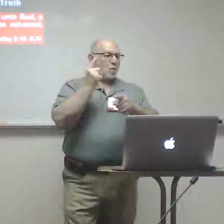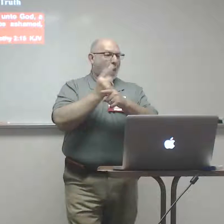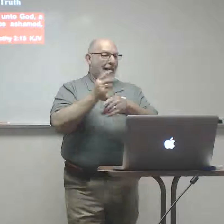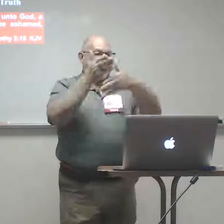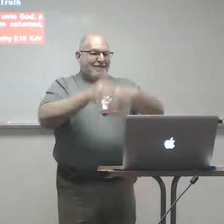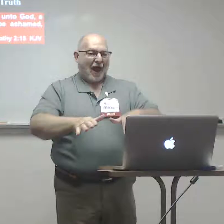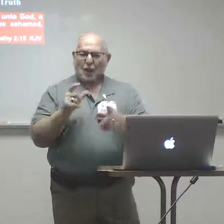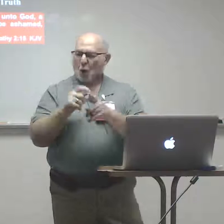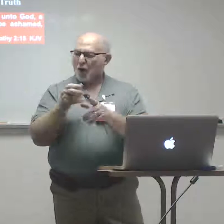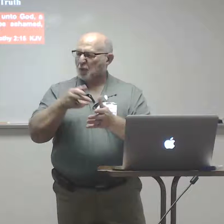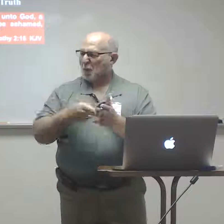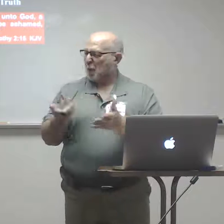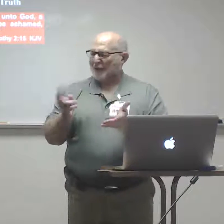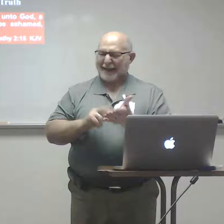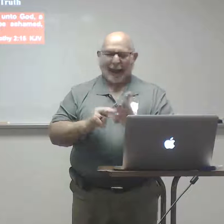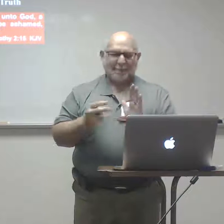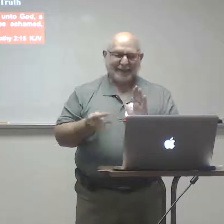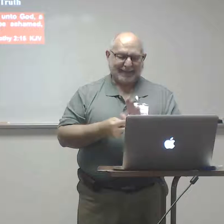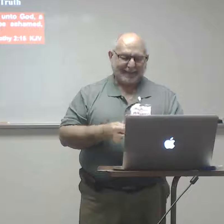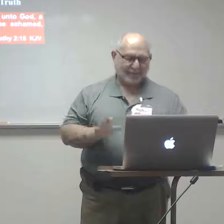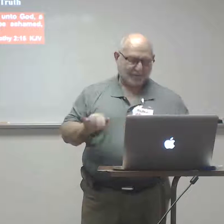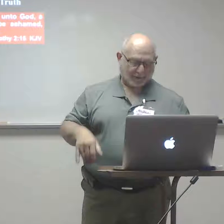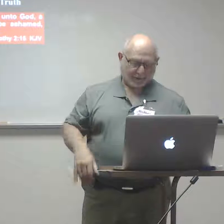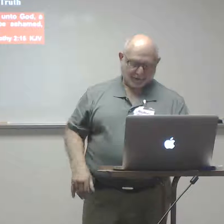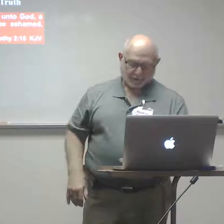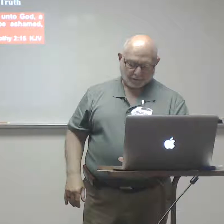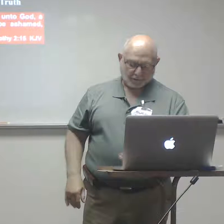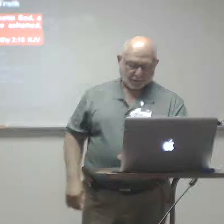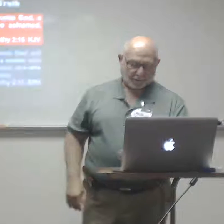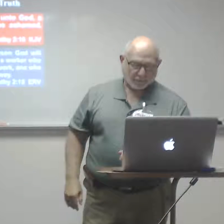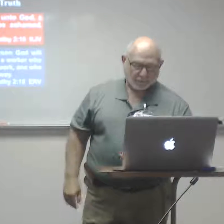Rightly dividing the word of truth. What does that mean?